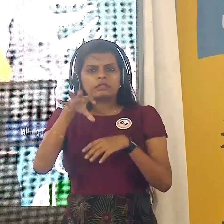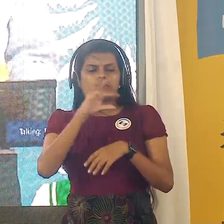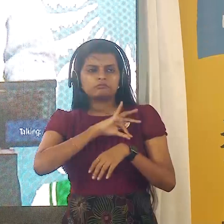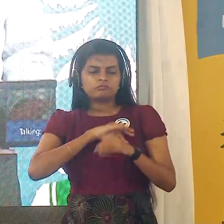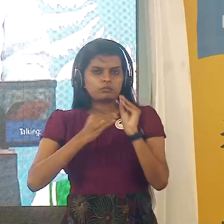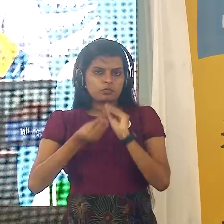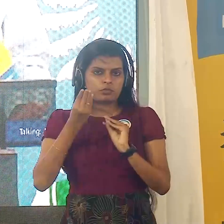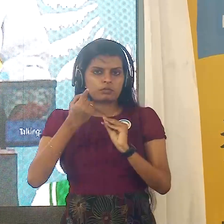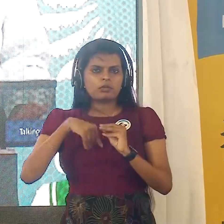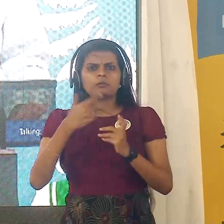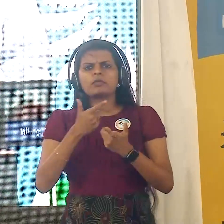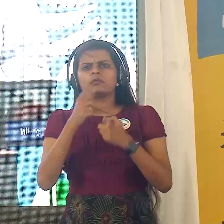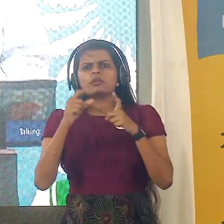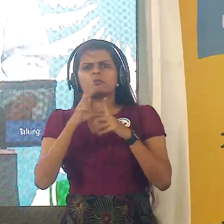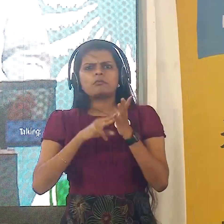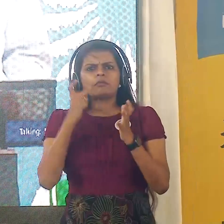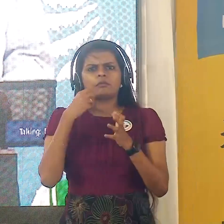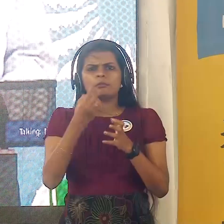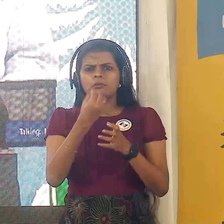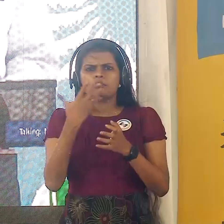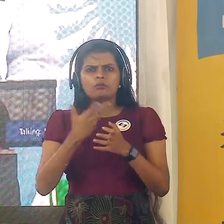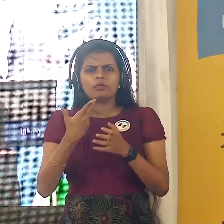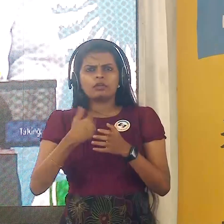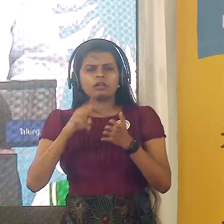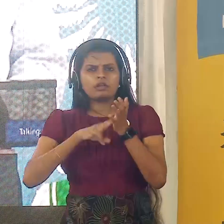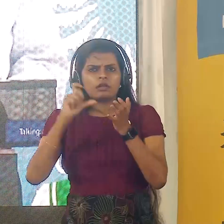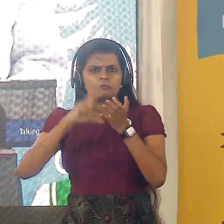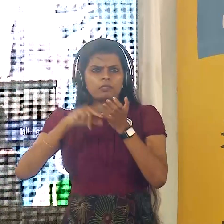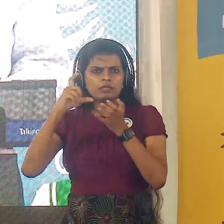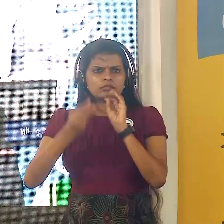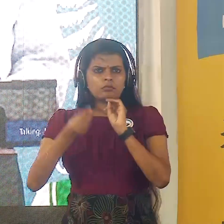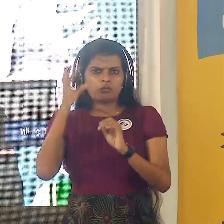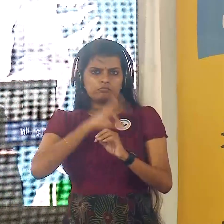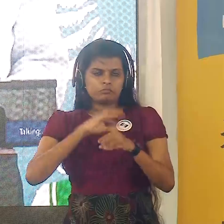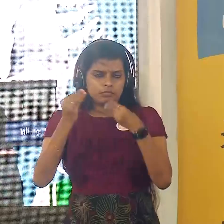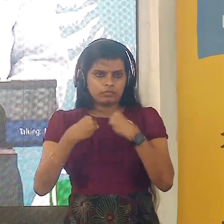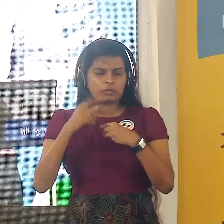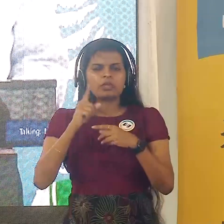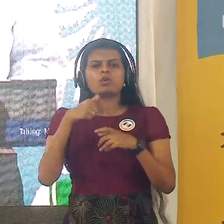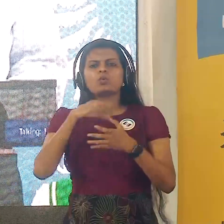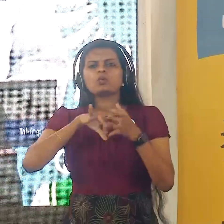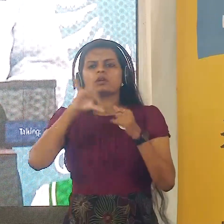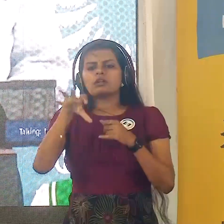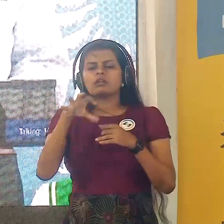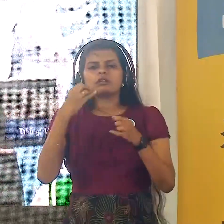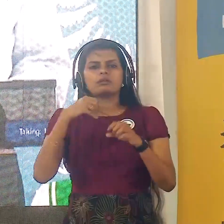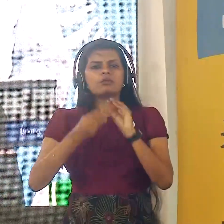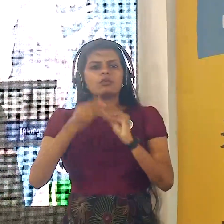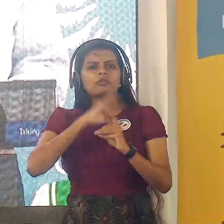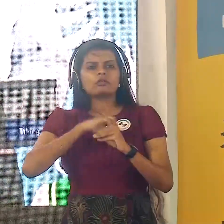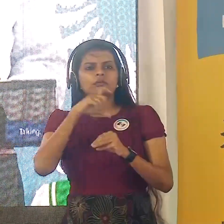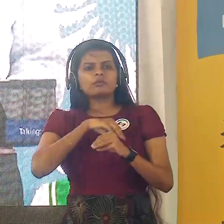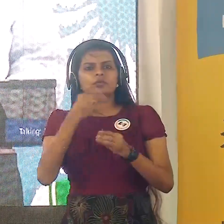say corporates produce the wealth of the country. This is the tragedy that we have. Given that the working people produce the wealth of the country, they are entitled